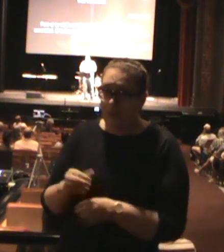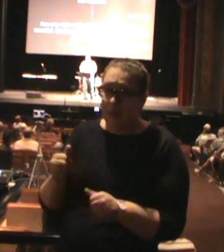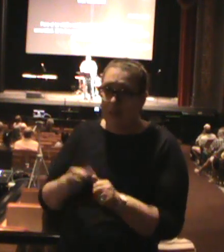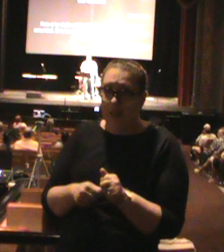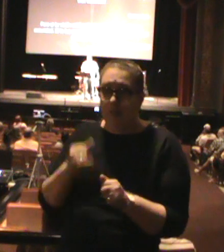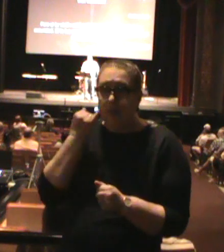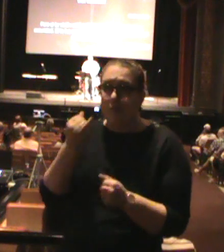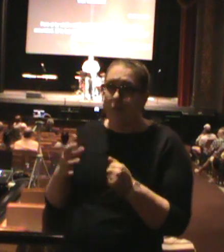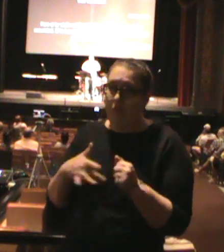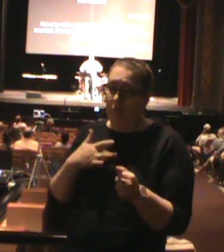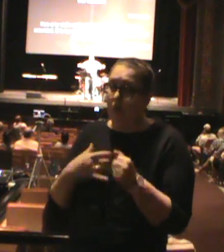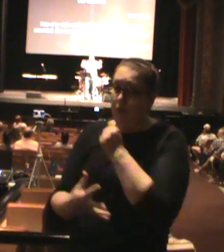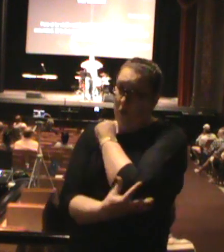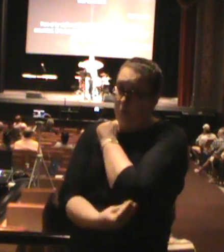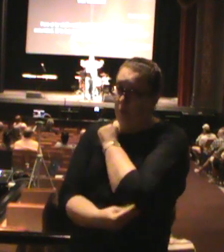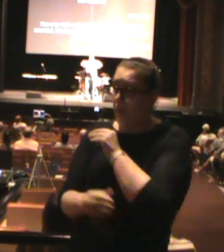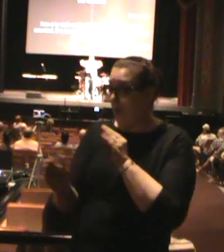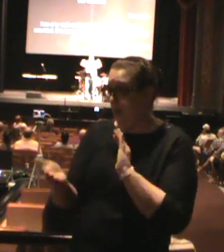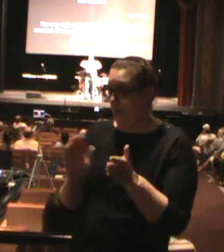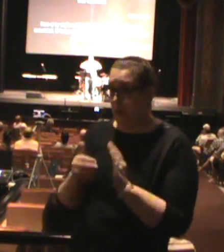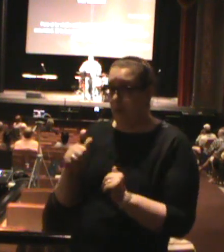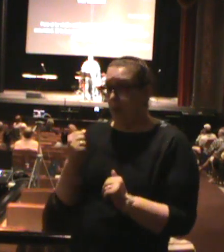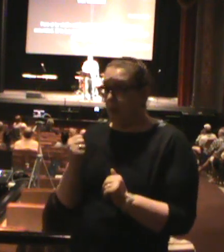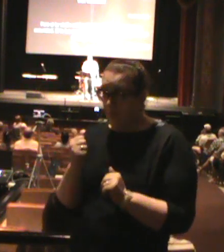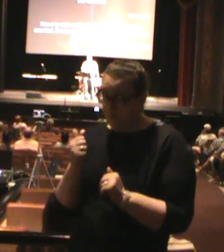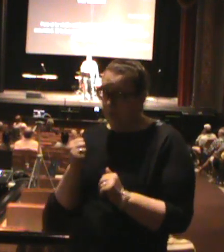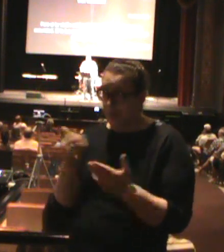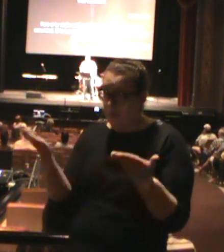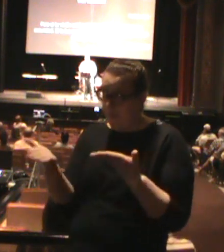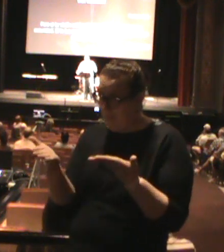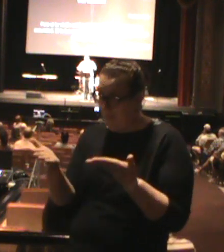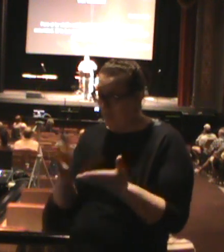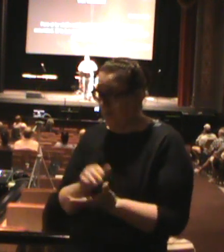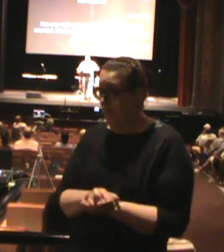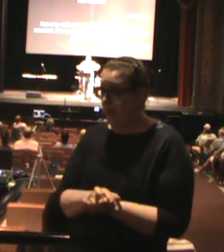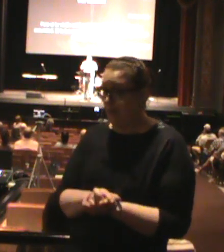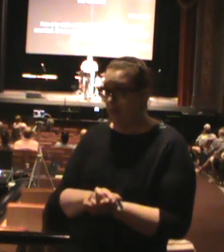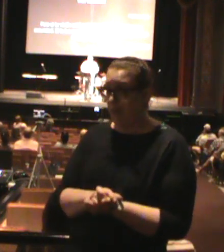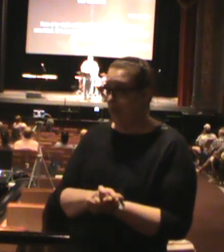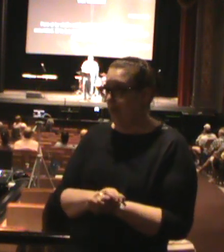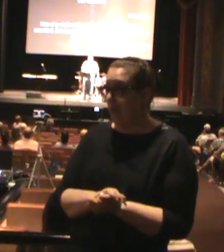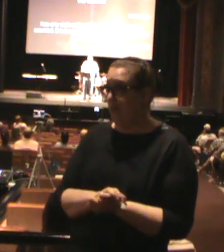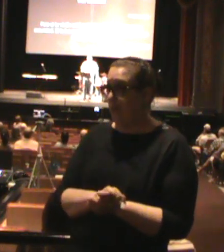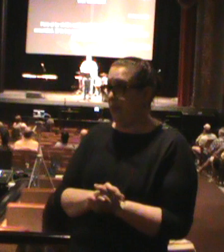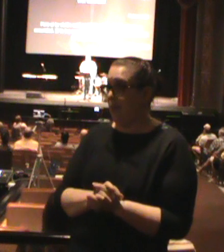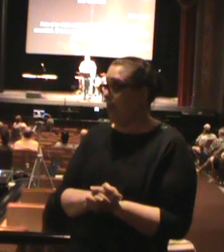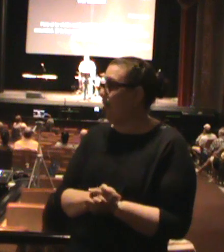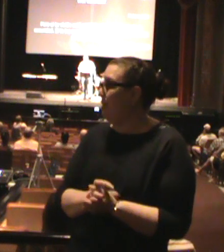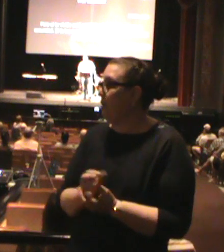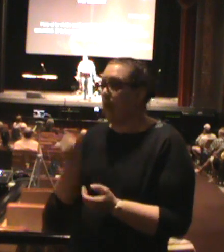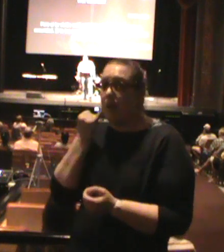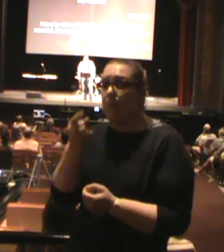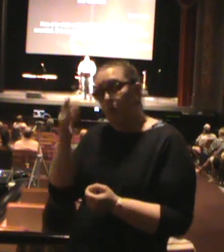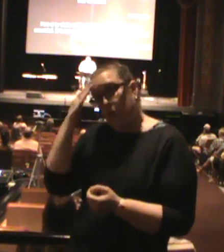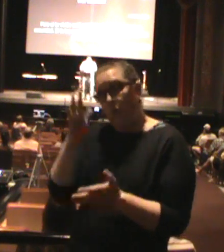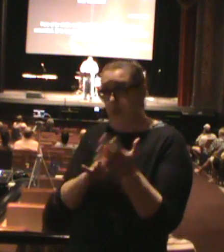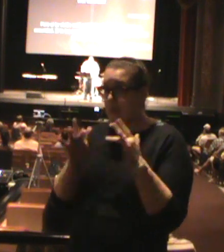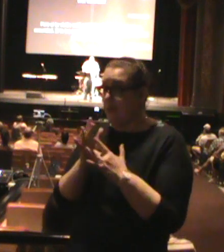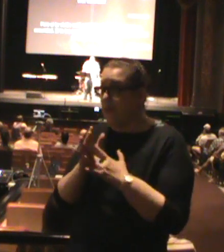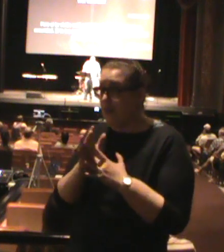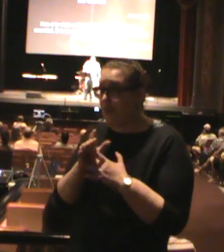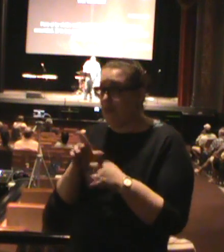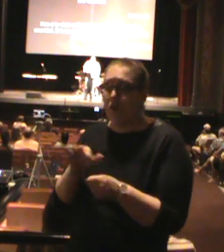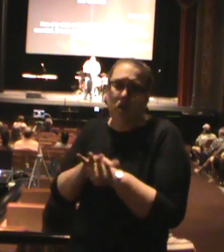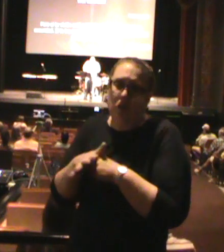poor, it's because you're comparing yourself to everybody else. You know Christ, you're the richest person in here. So we think